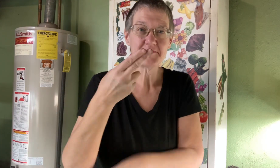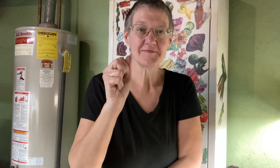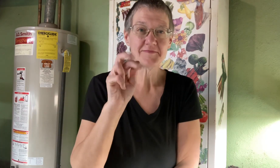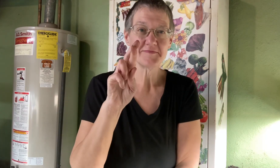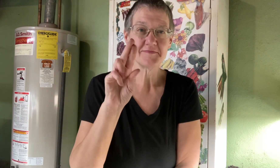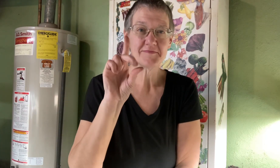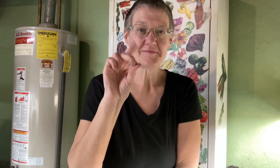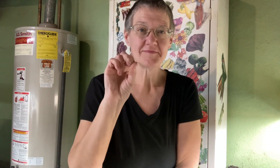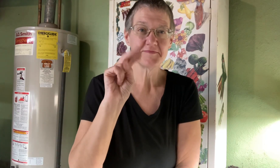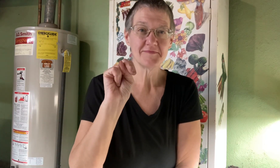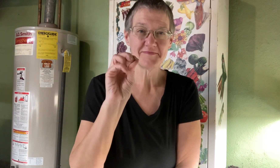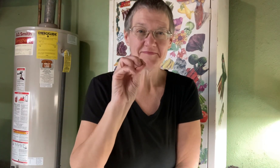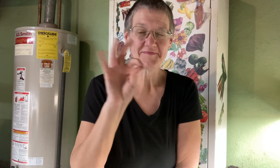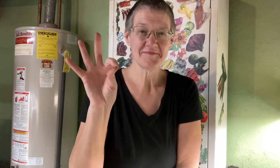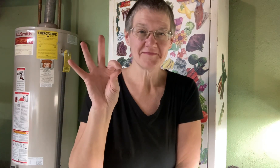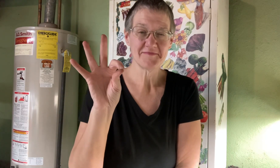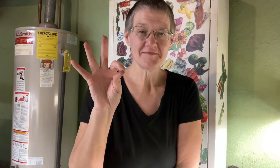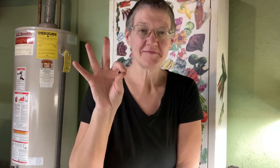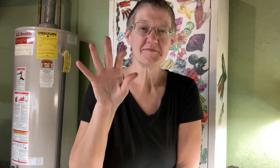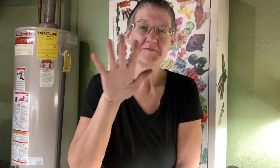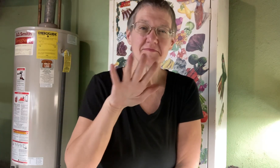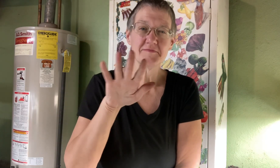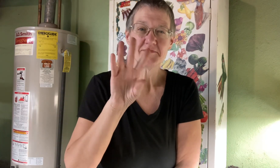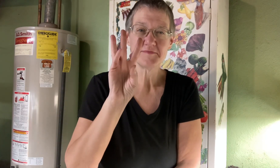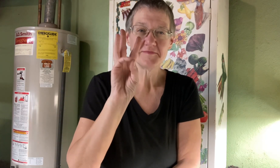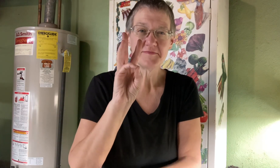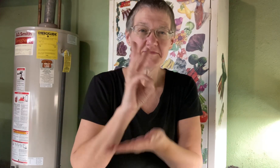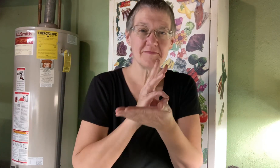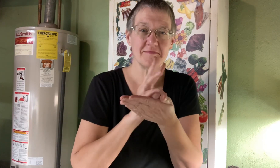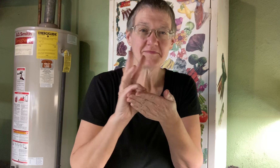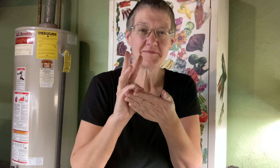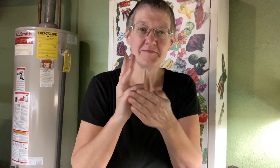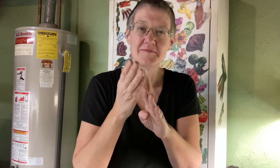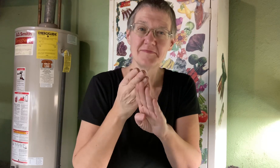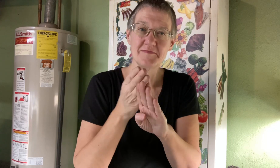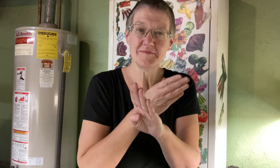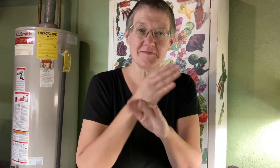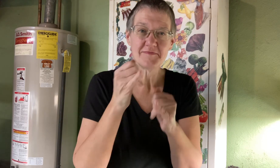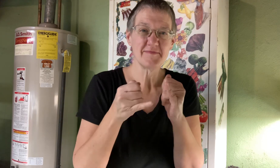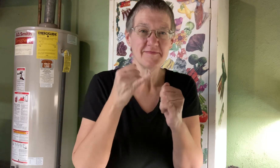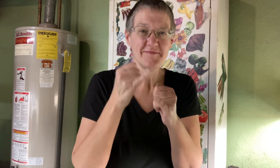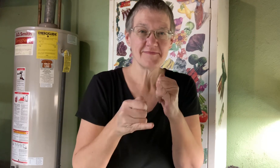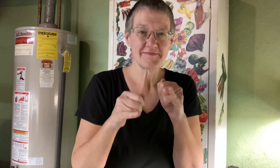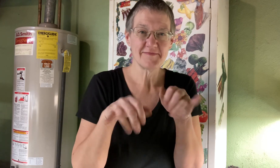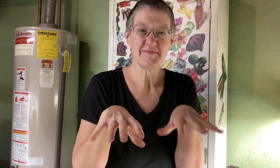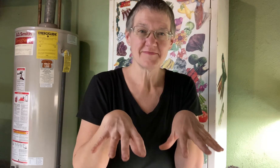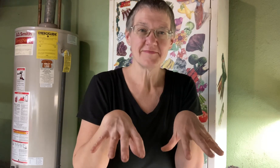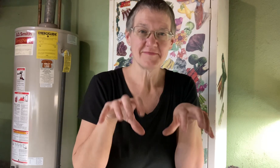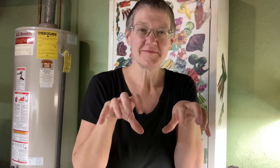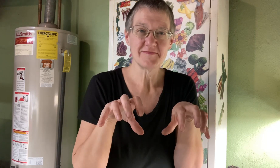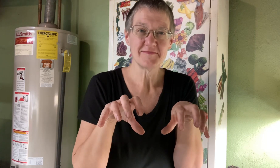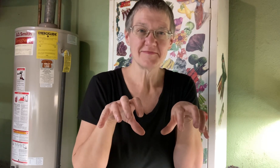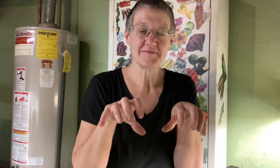It's called hardening them off. It's going to be about 6 weeks before our last